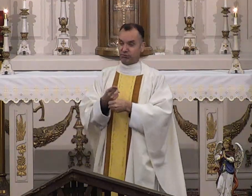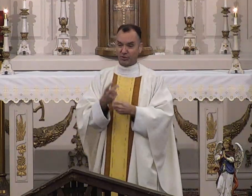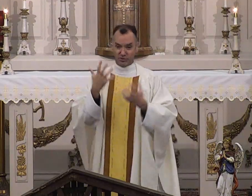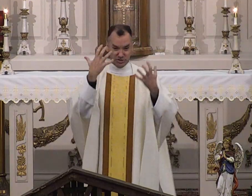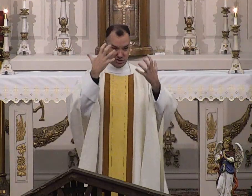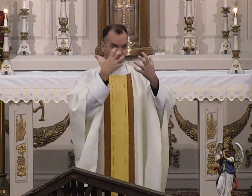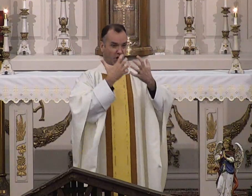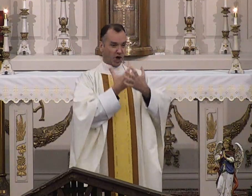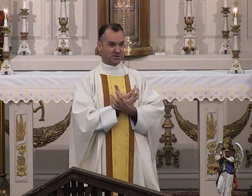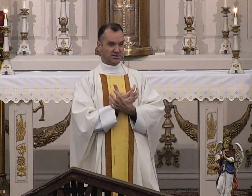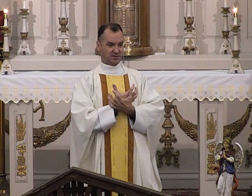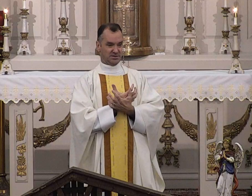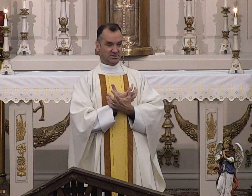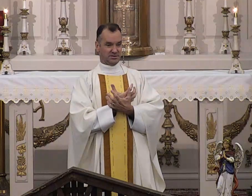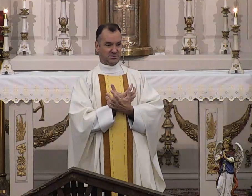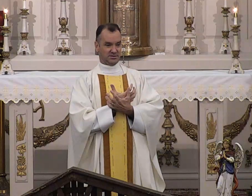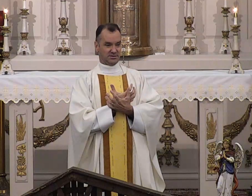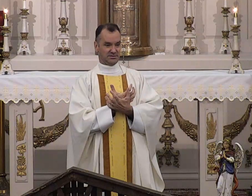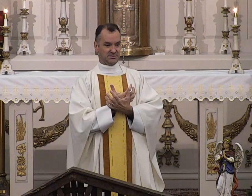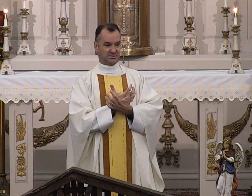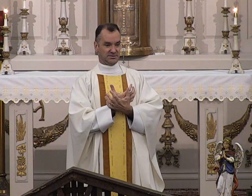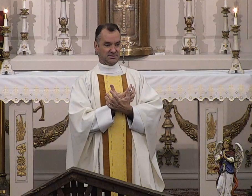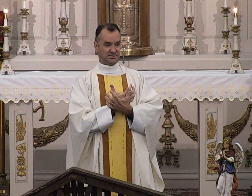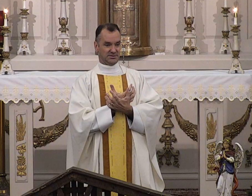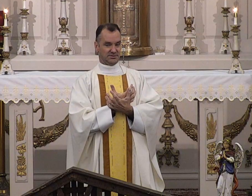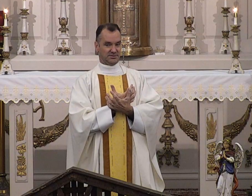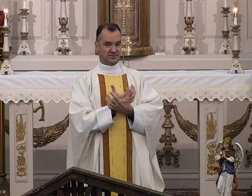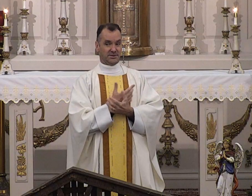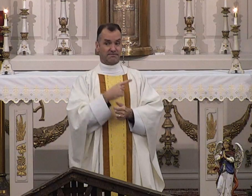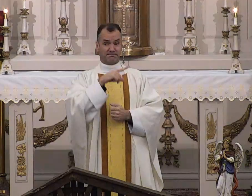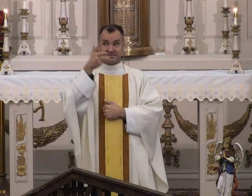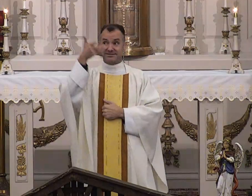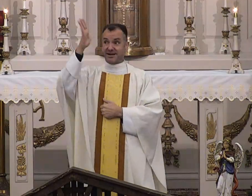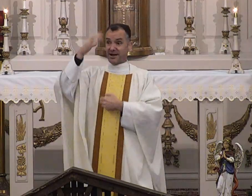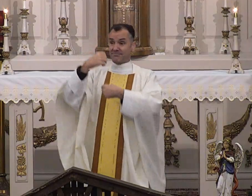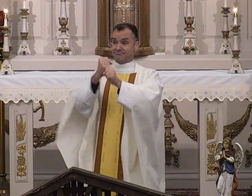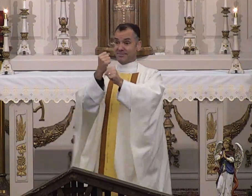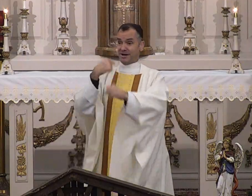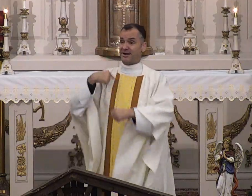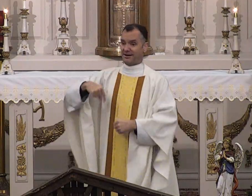light, a light which beats the darkness.